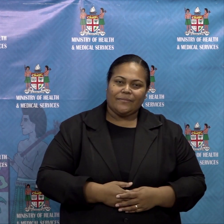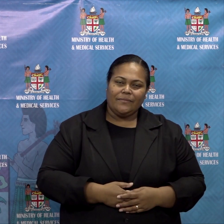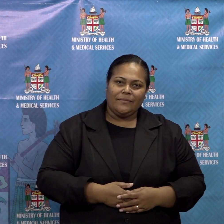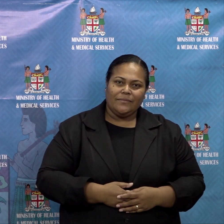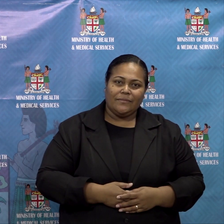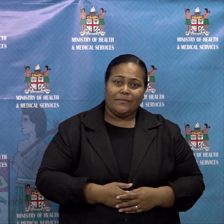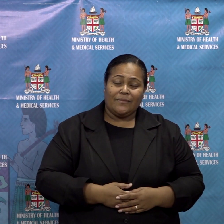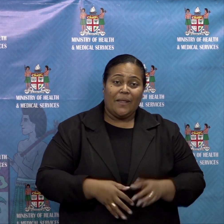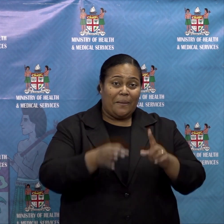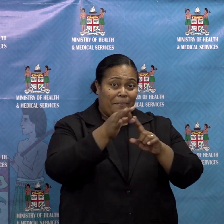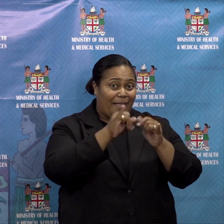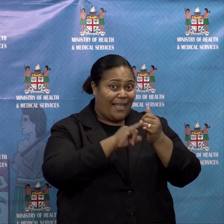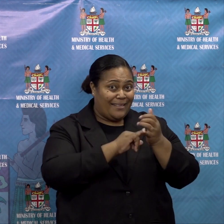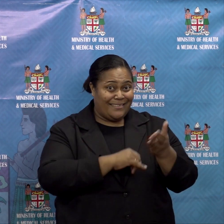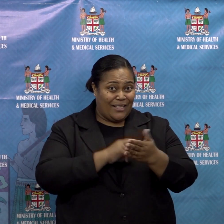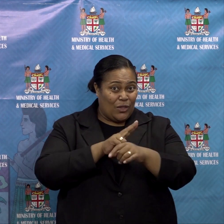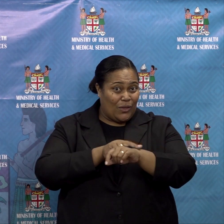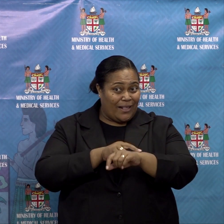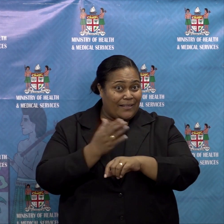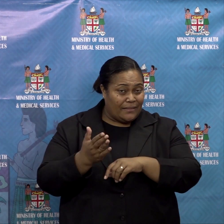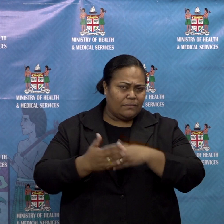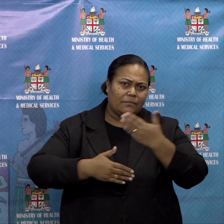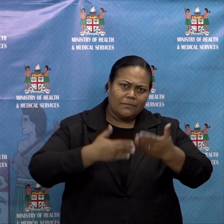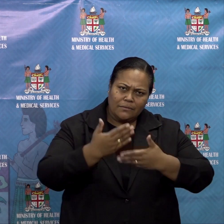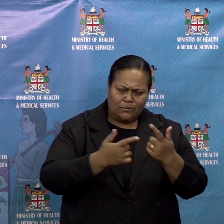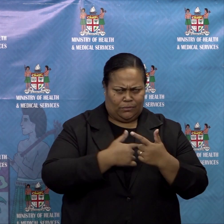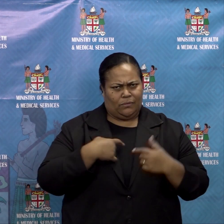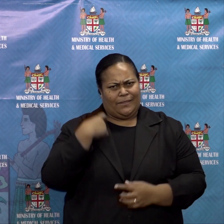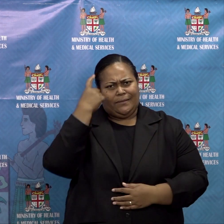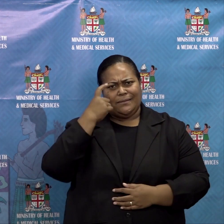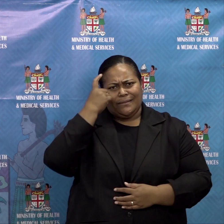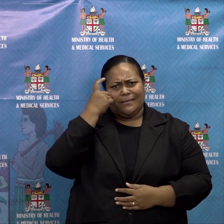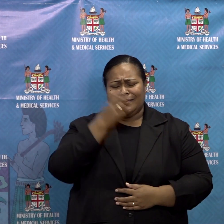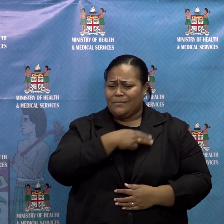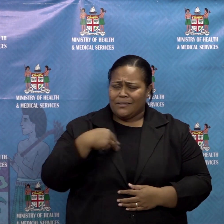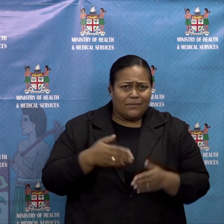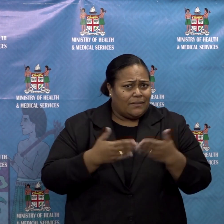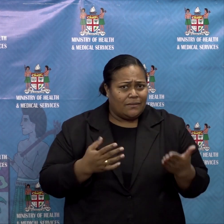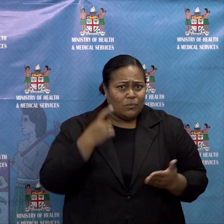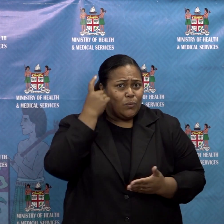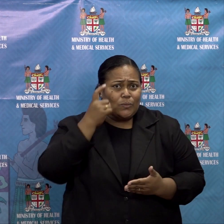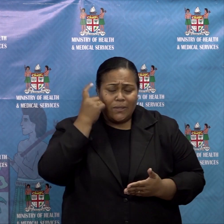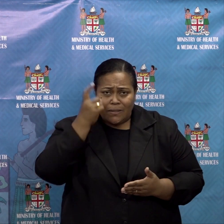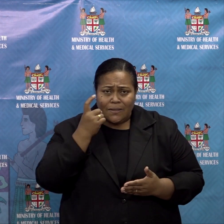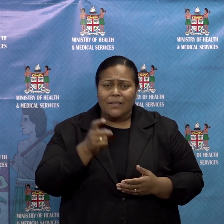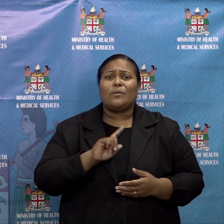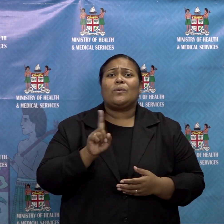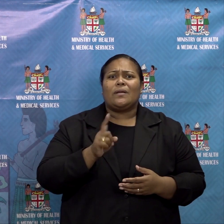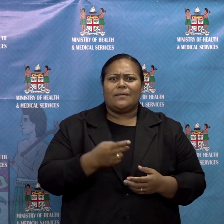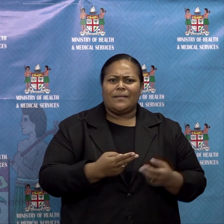by PS, we are very concerned, the ministry is very concerned about the